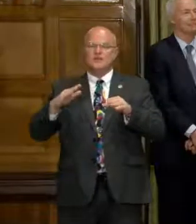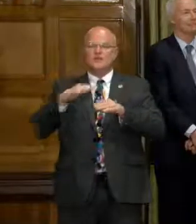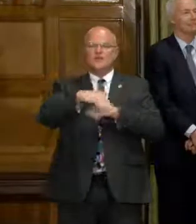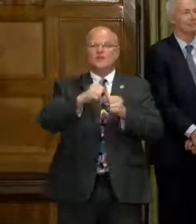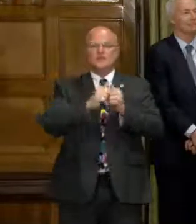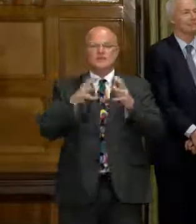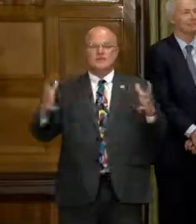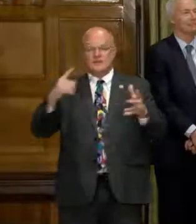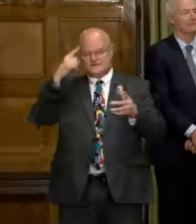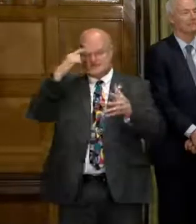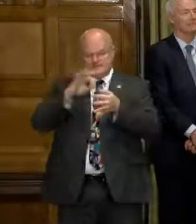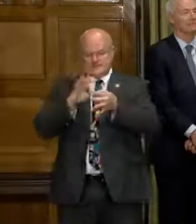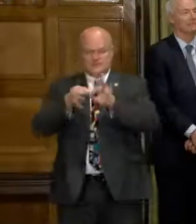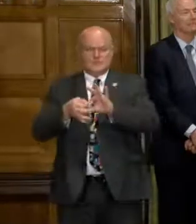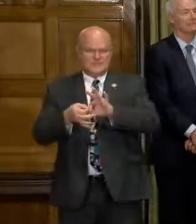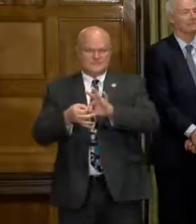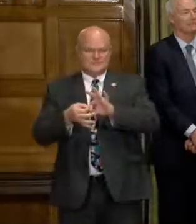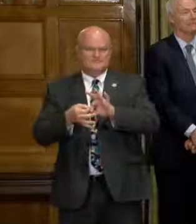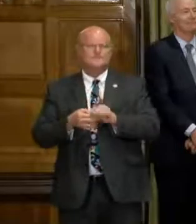of interpretation.